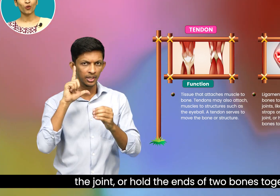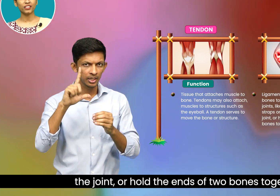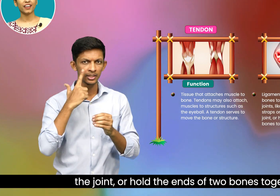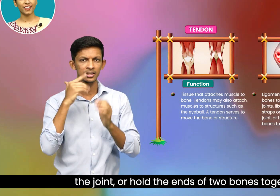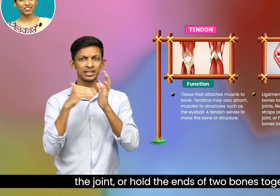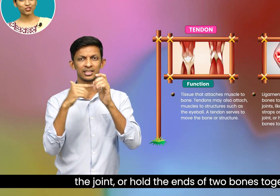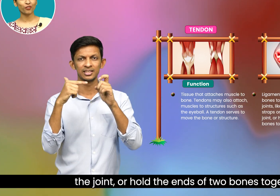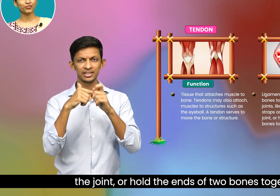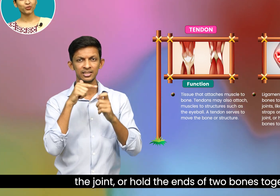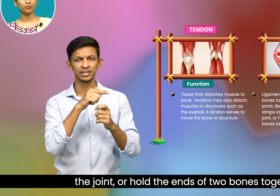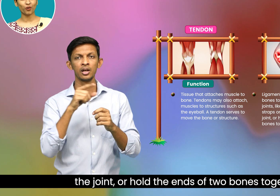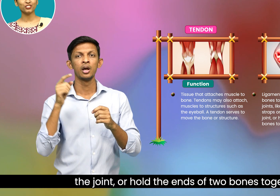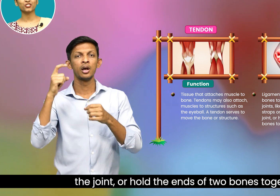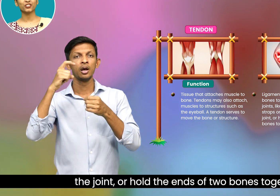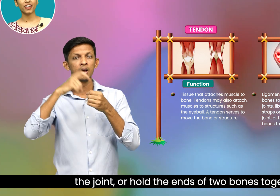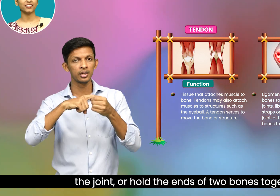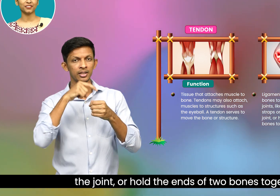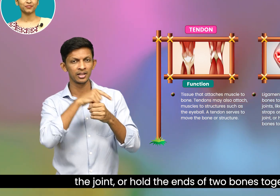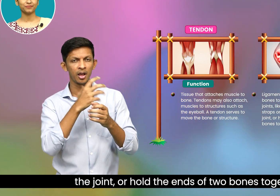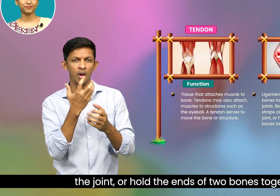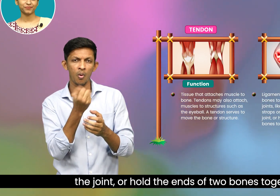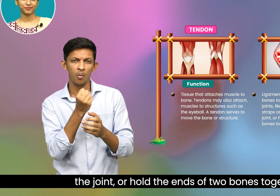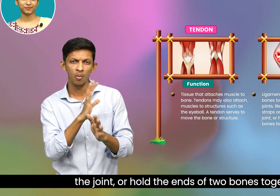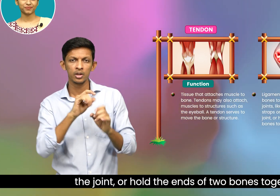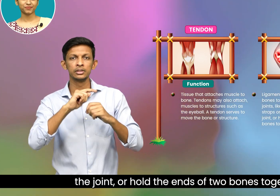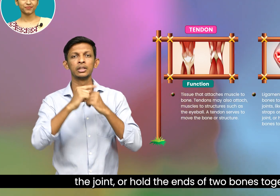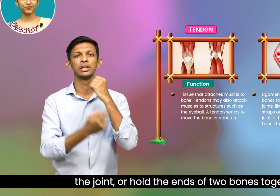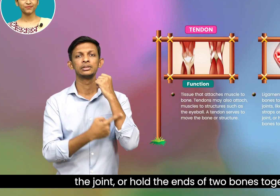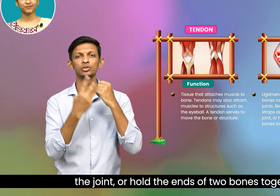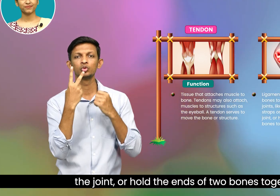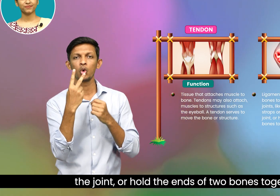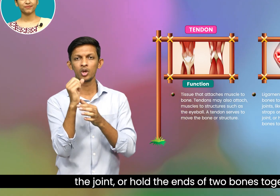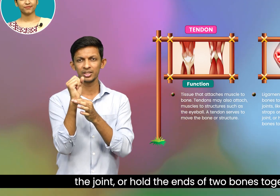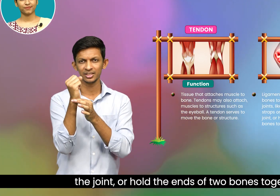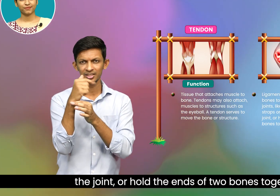or hold the ends of two bones together.